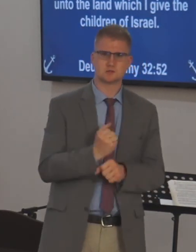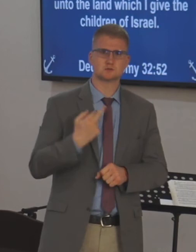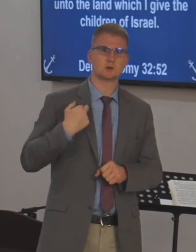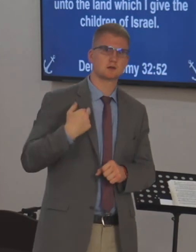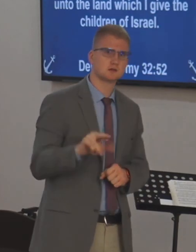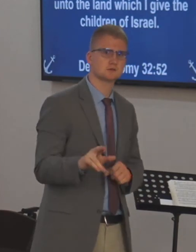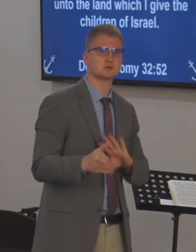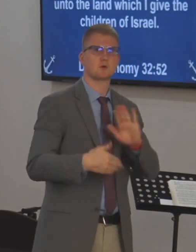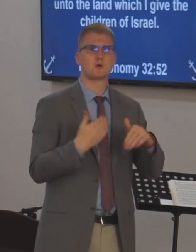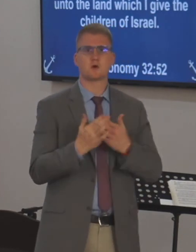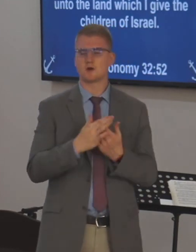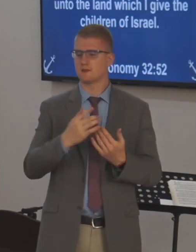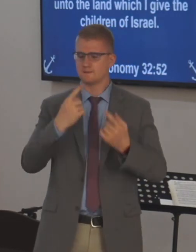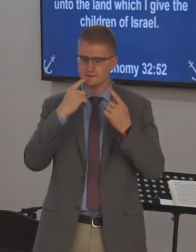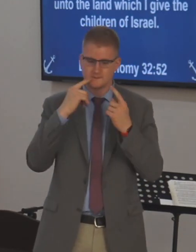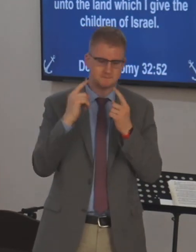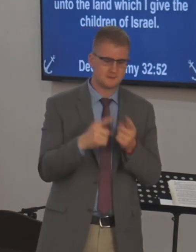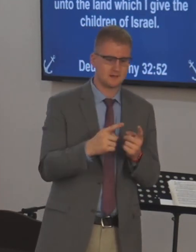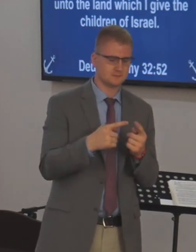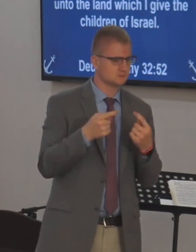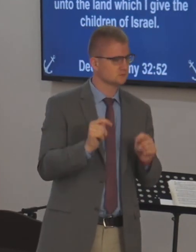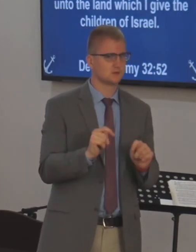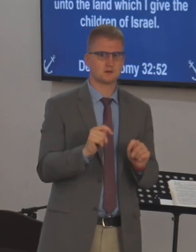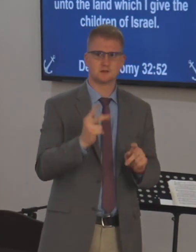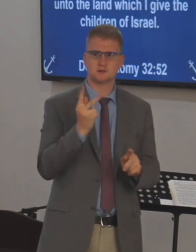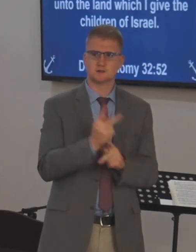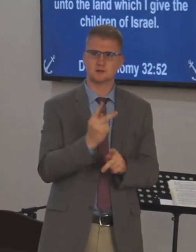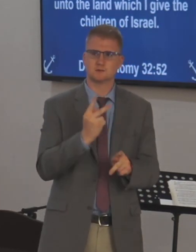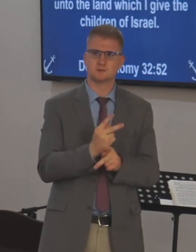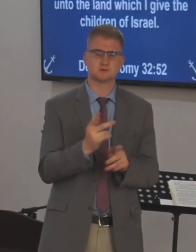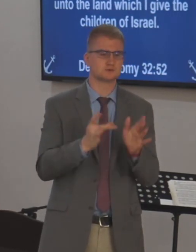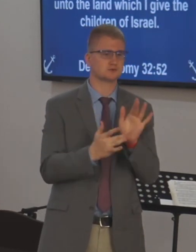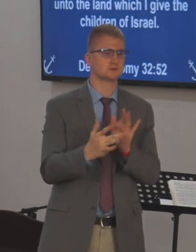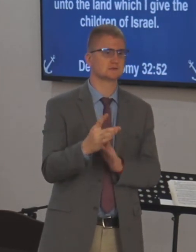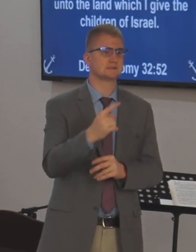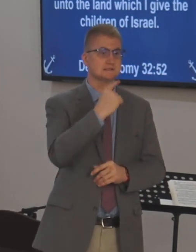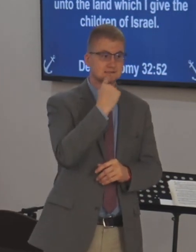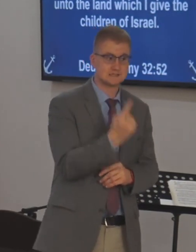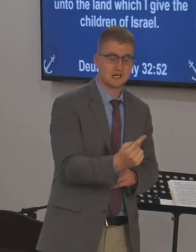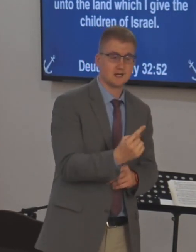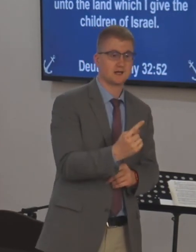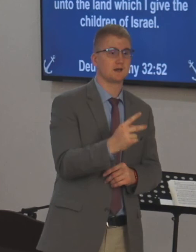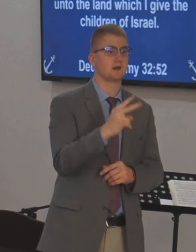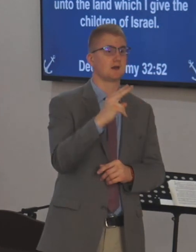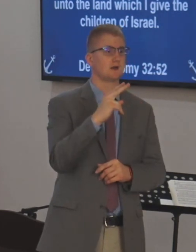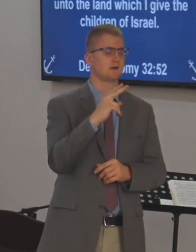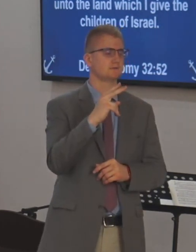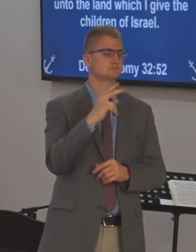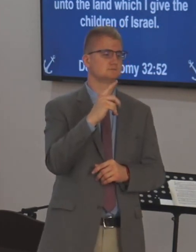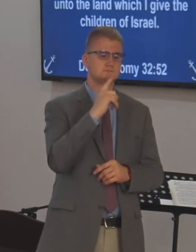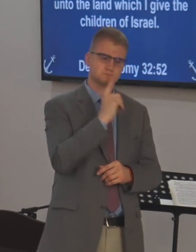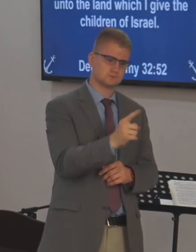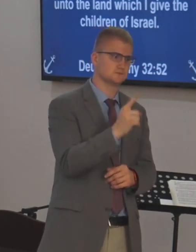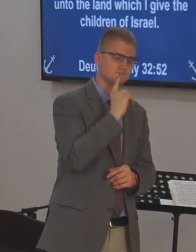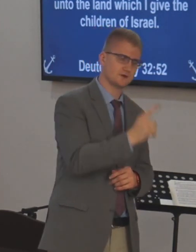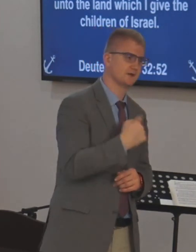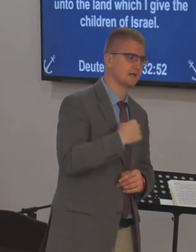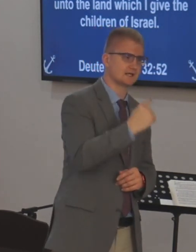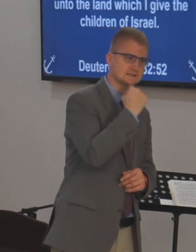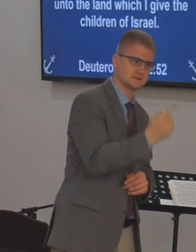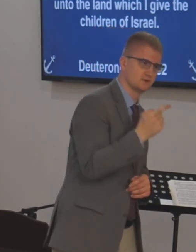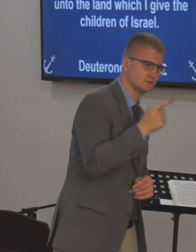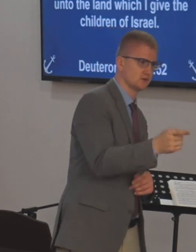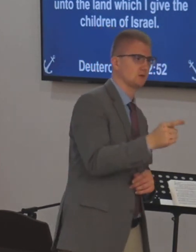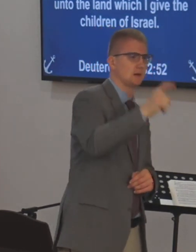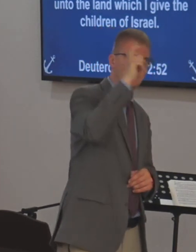the commandments, he tried to keep them. And Jesus said to him, he says, verily, verily, I say unto thee, ye must